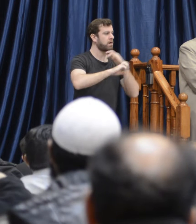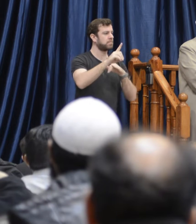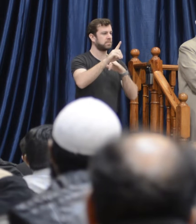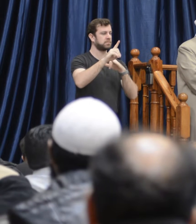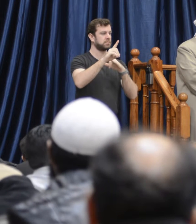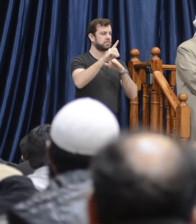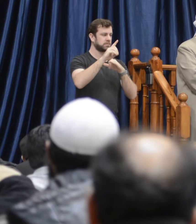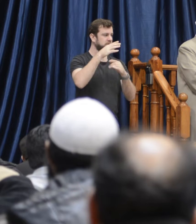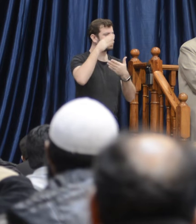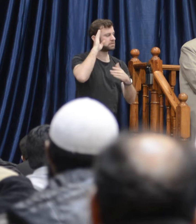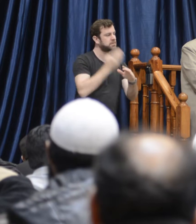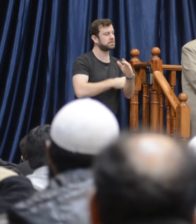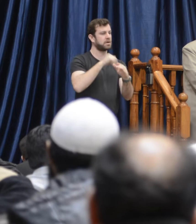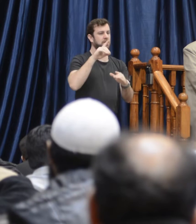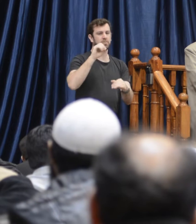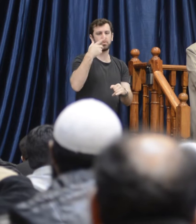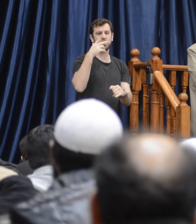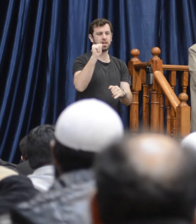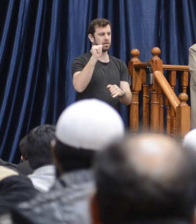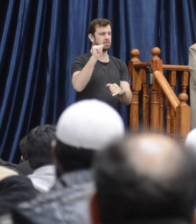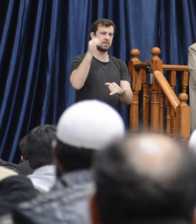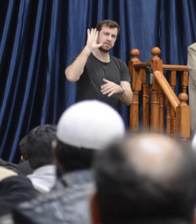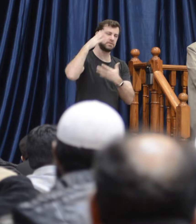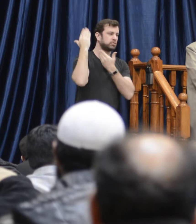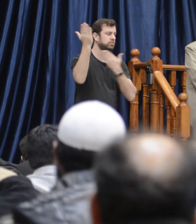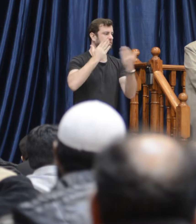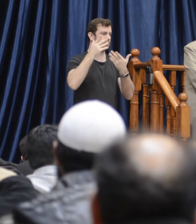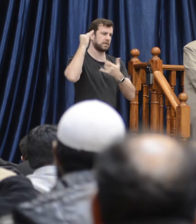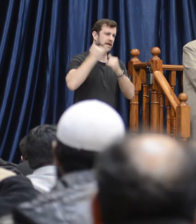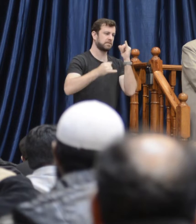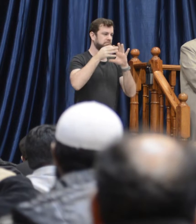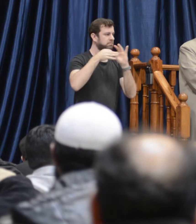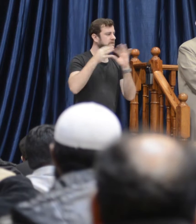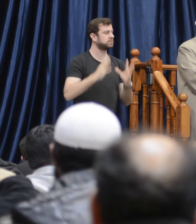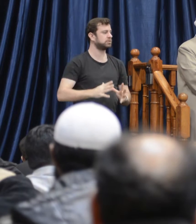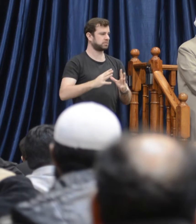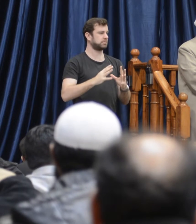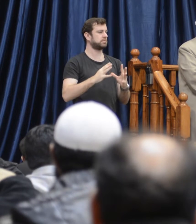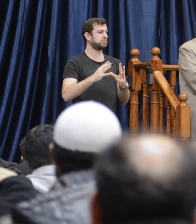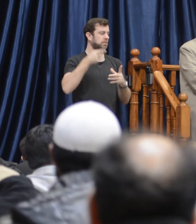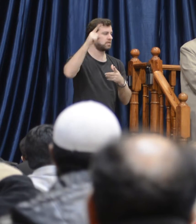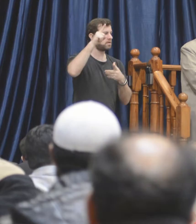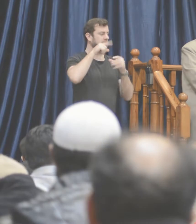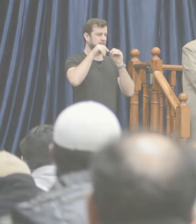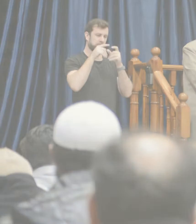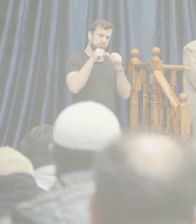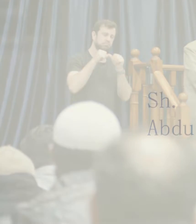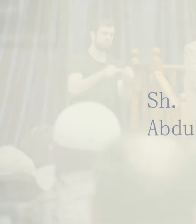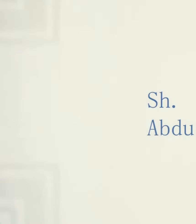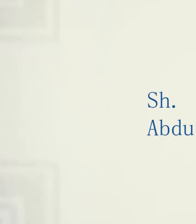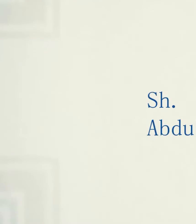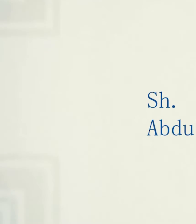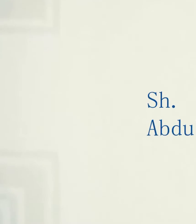his servant, his last messenger. May Allah always, constantly send peace and blessings to